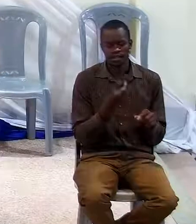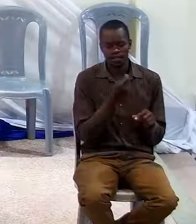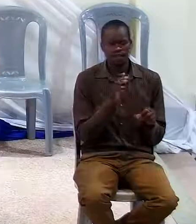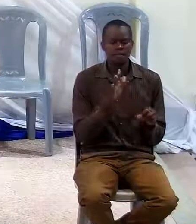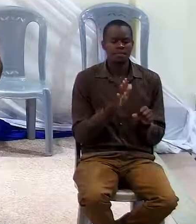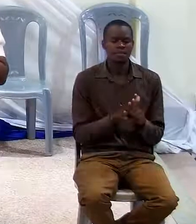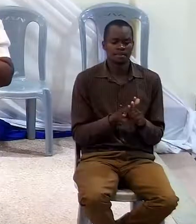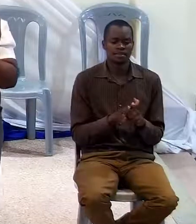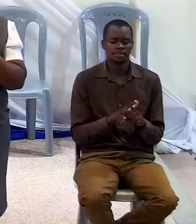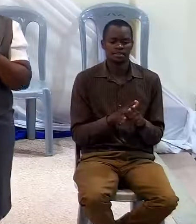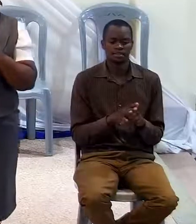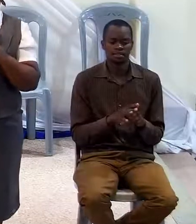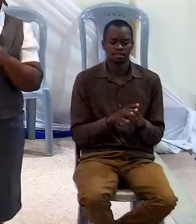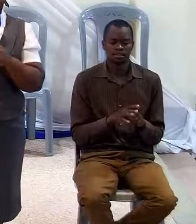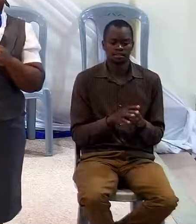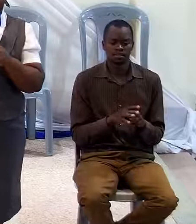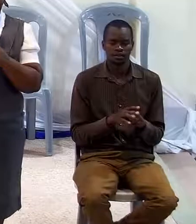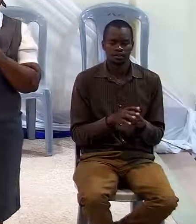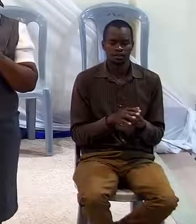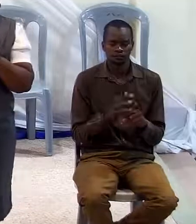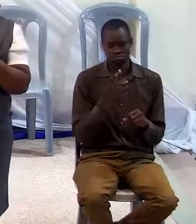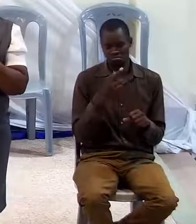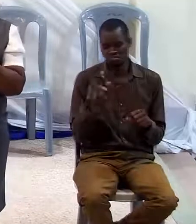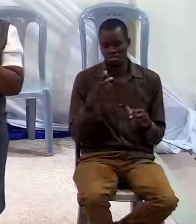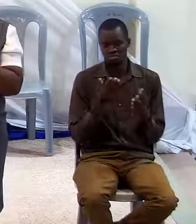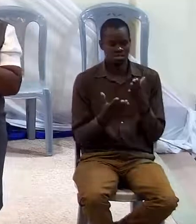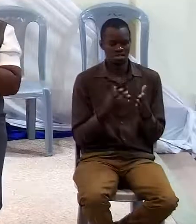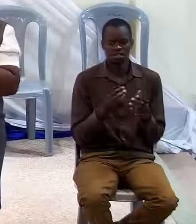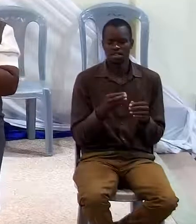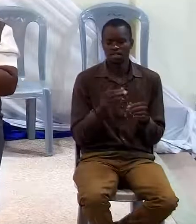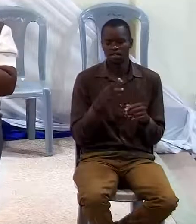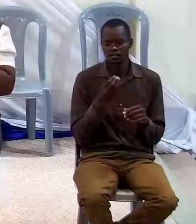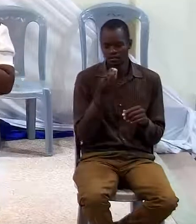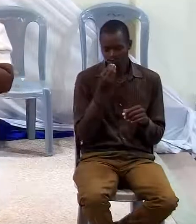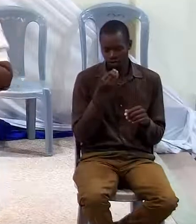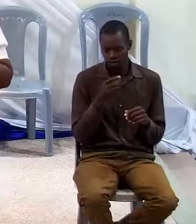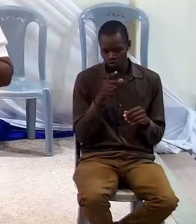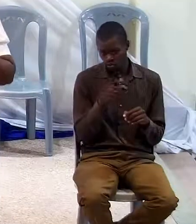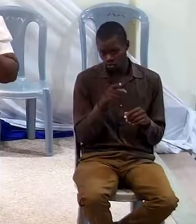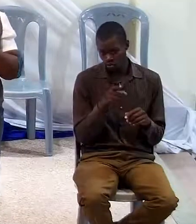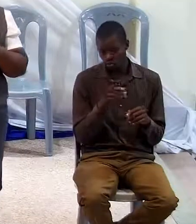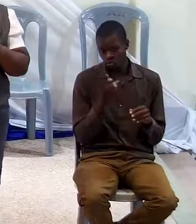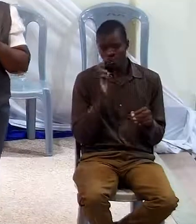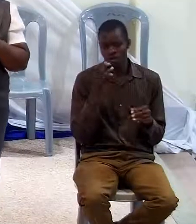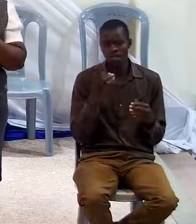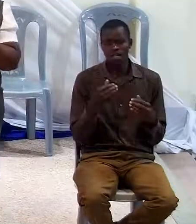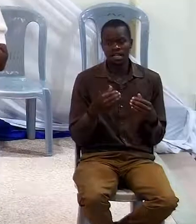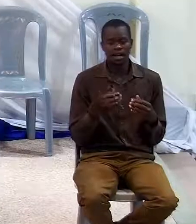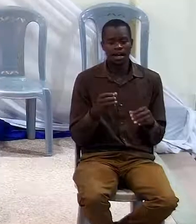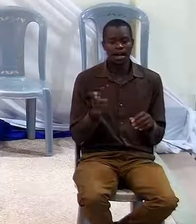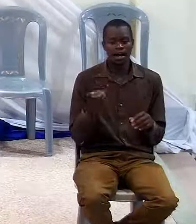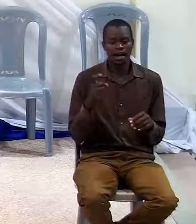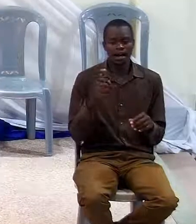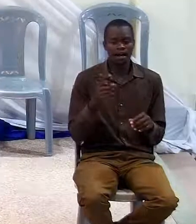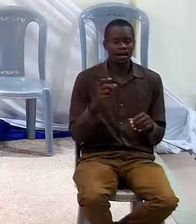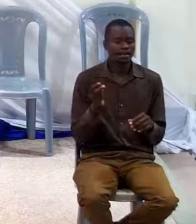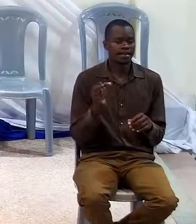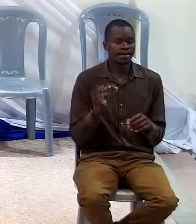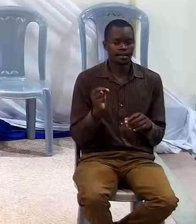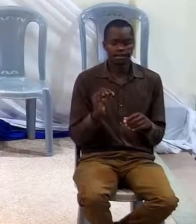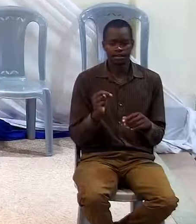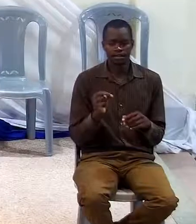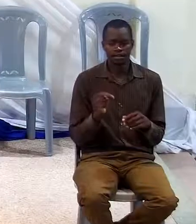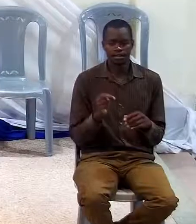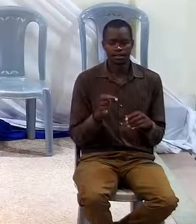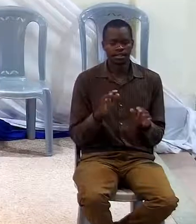right food, you will still not attain it. You will still not maintain it. If,